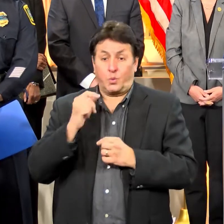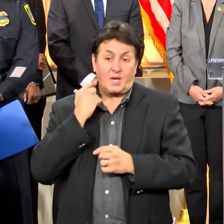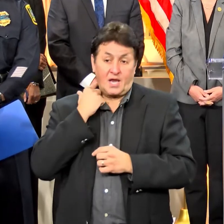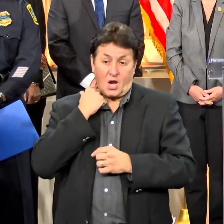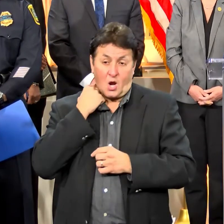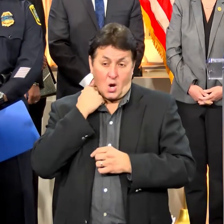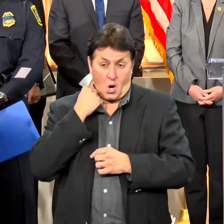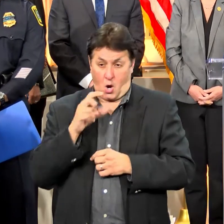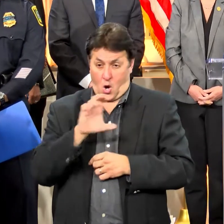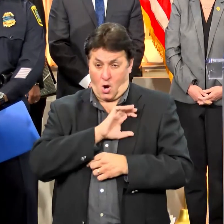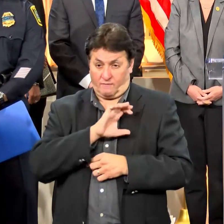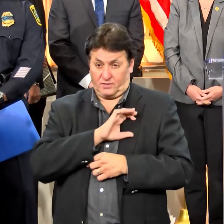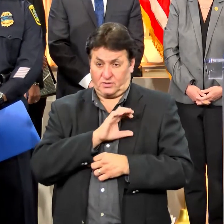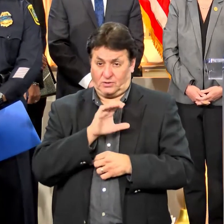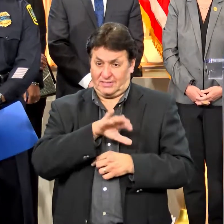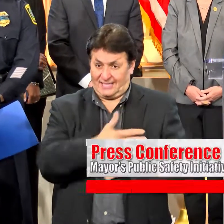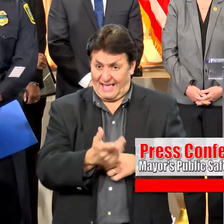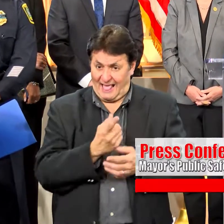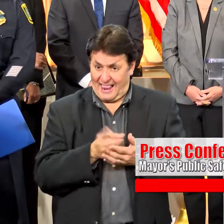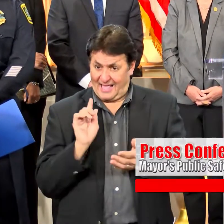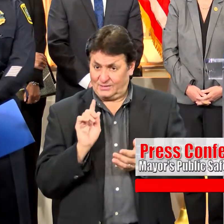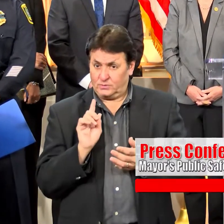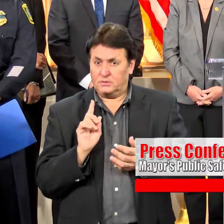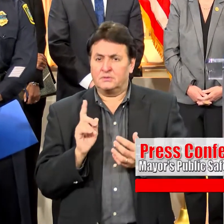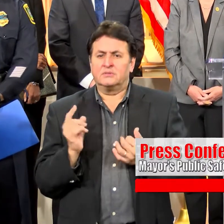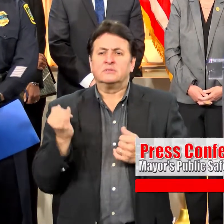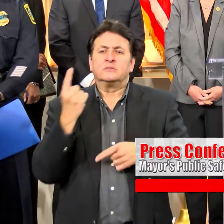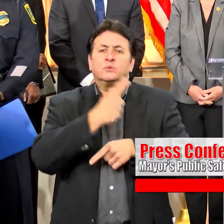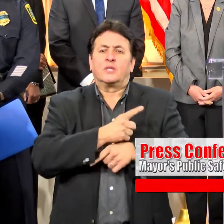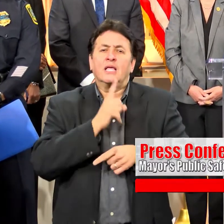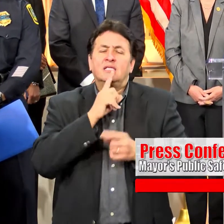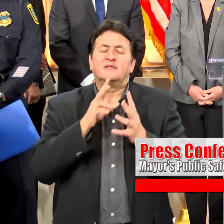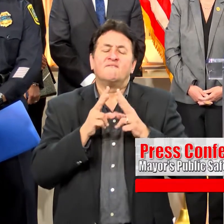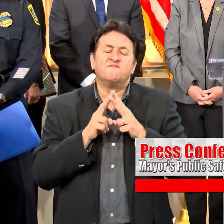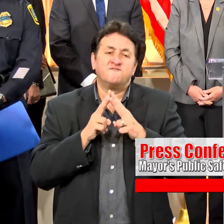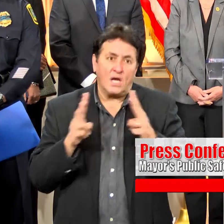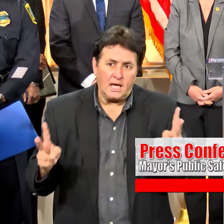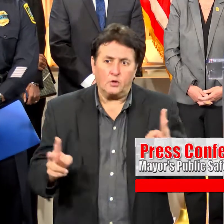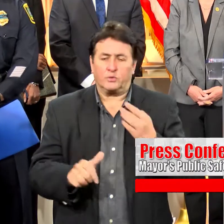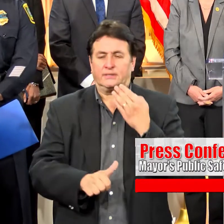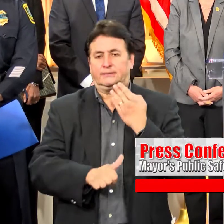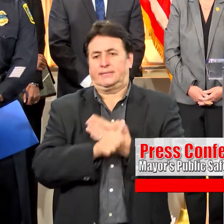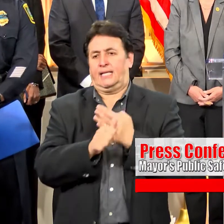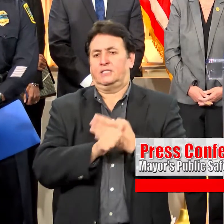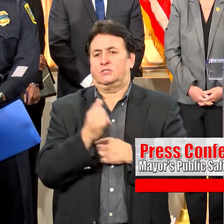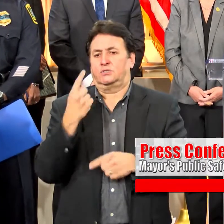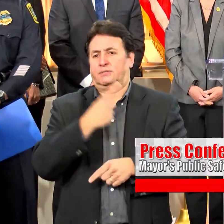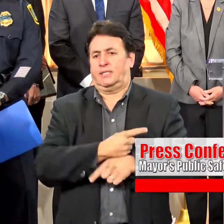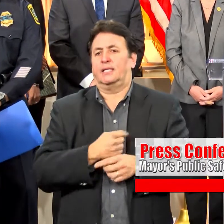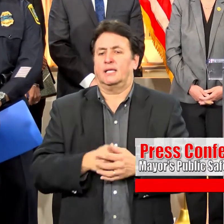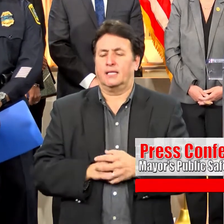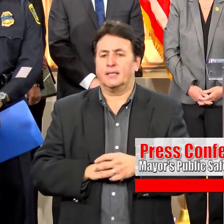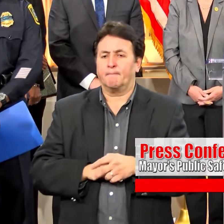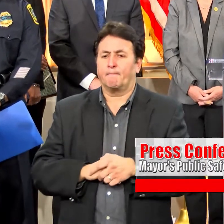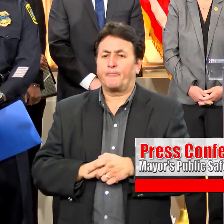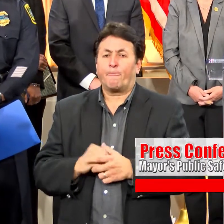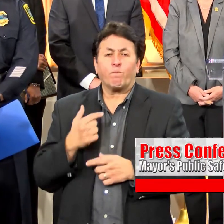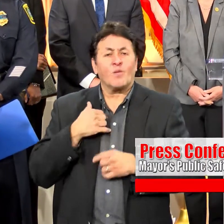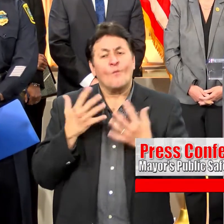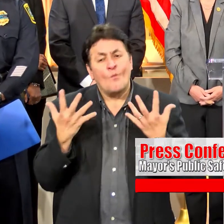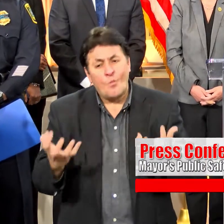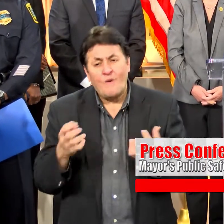inherently dangerous times, and it's going to take all of us working together to keep our city